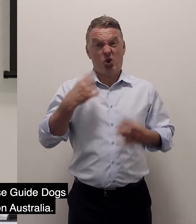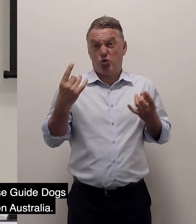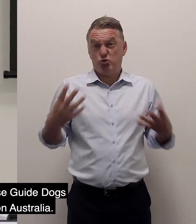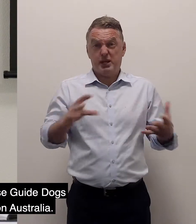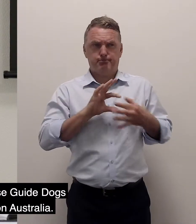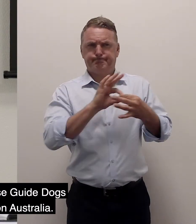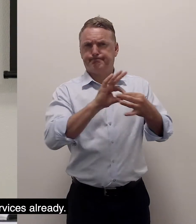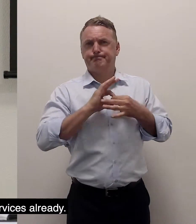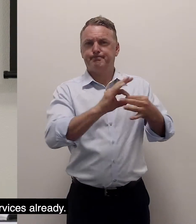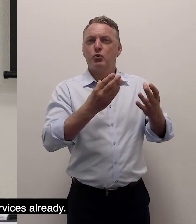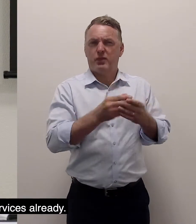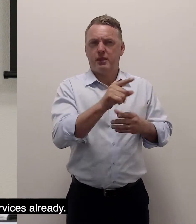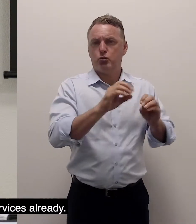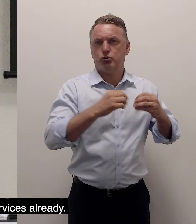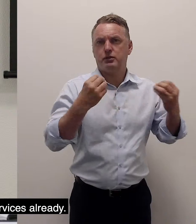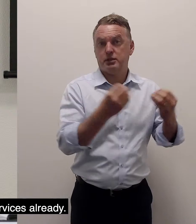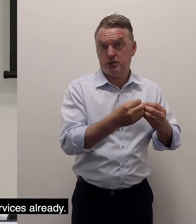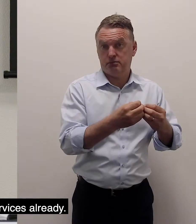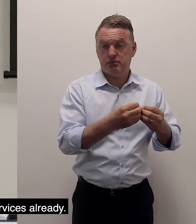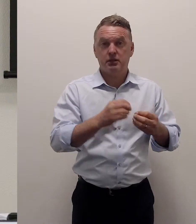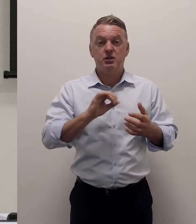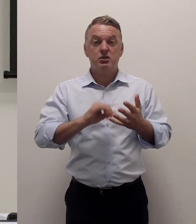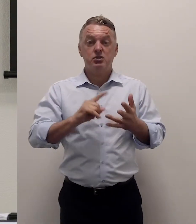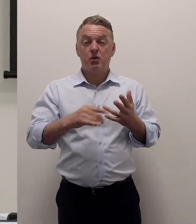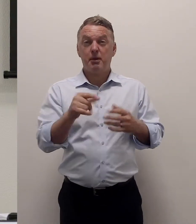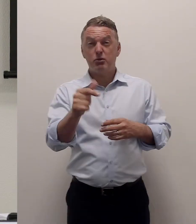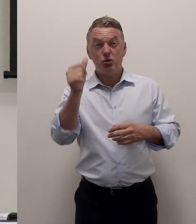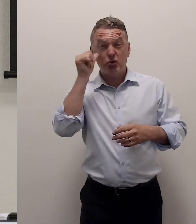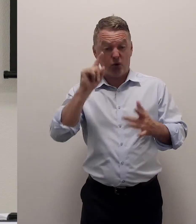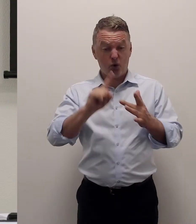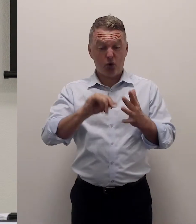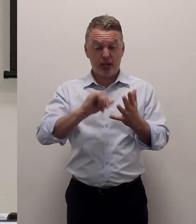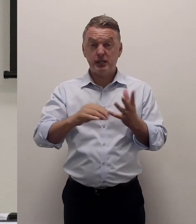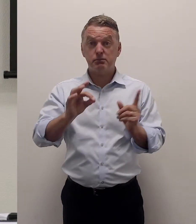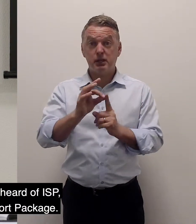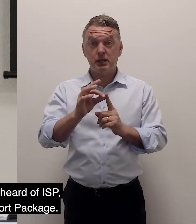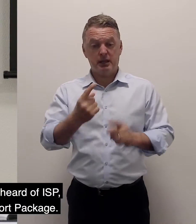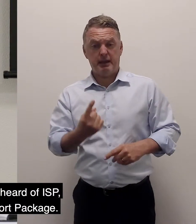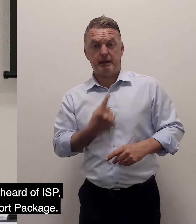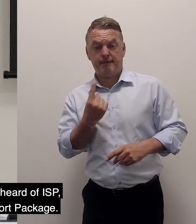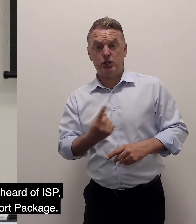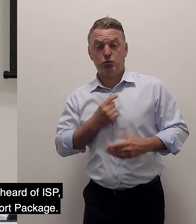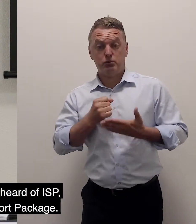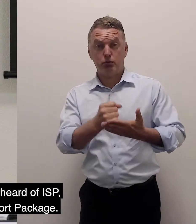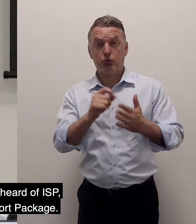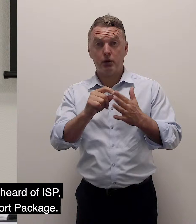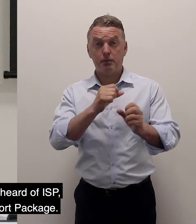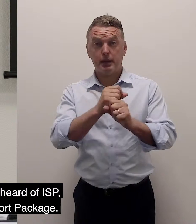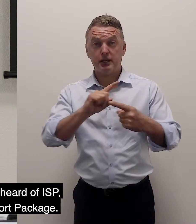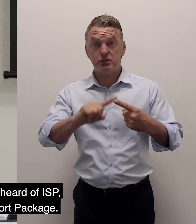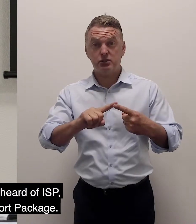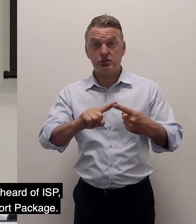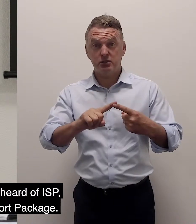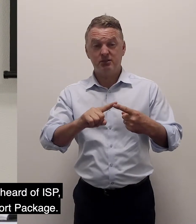and I use Vision Australia. I'm using their services already. And so people, you might have heard of